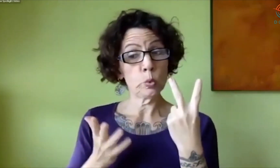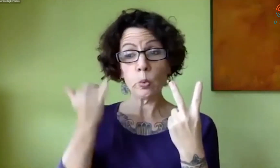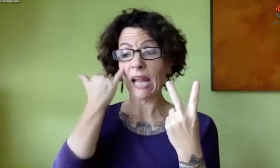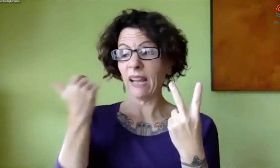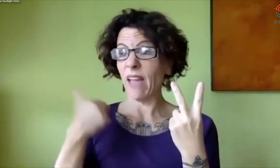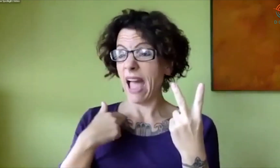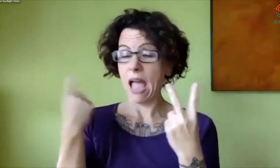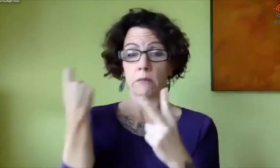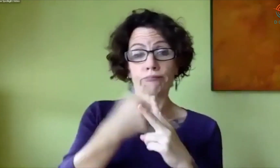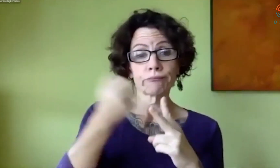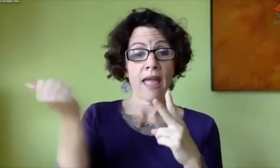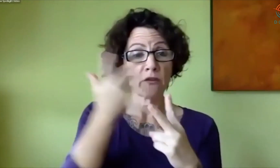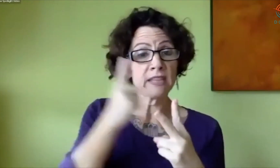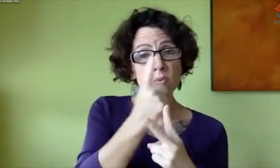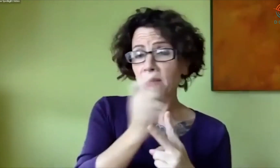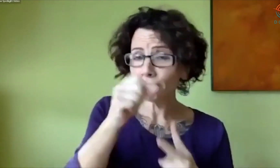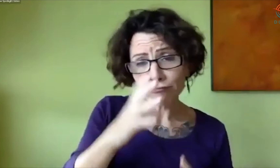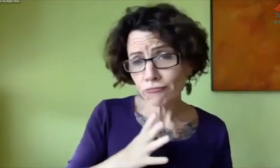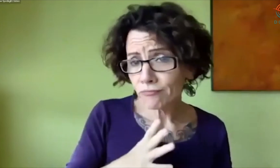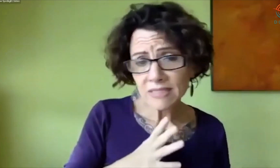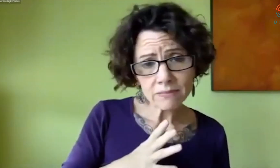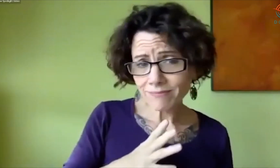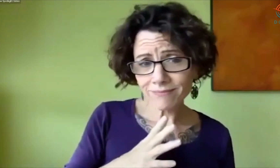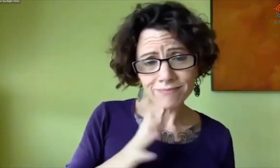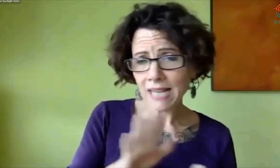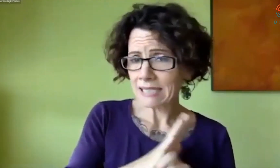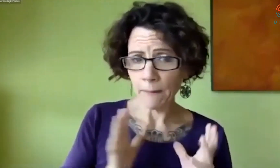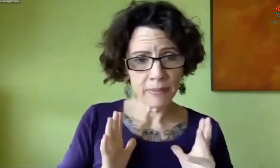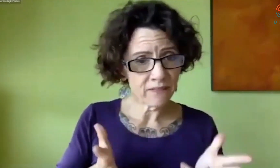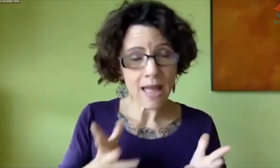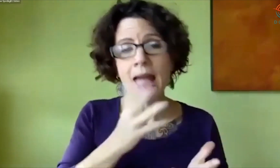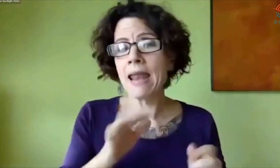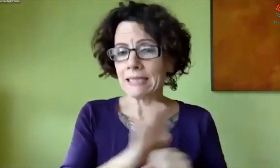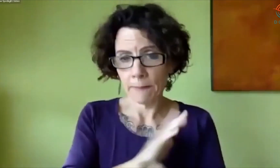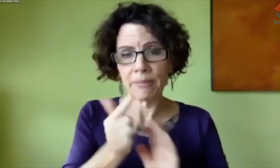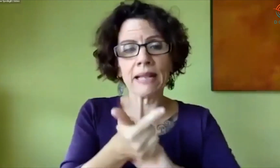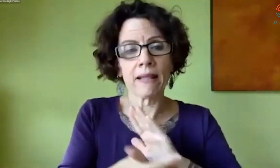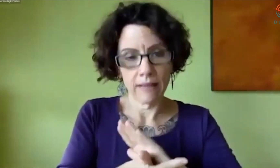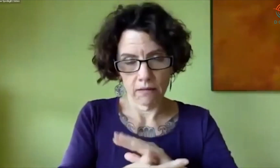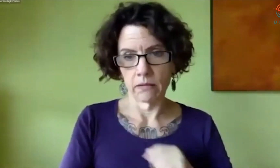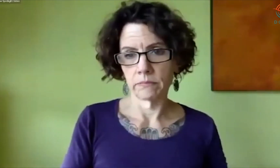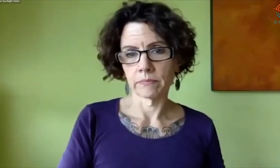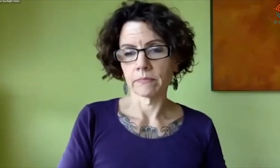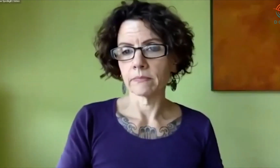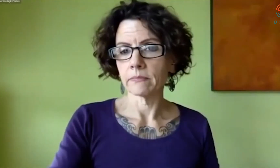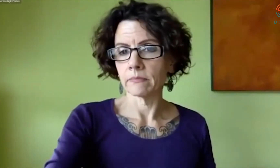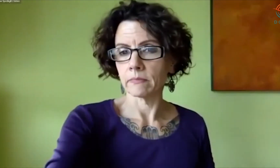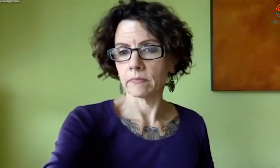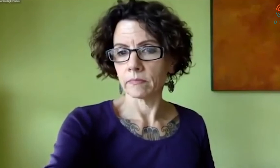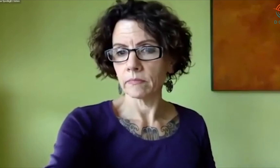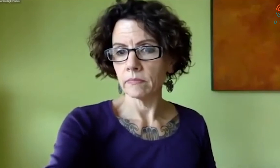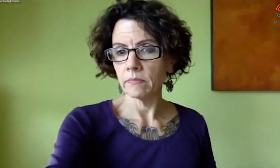things. If you give everything to one person, that's fine. That's perfectly fine, and it is legal for you to